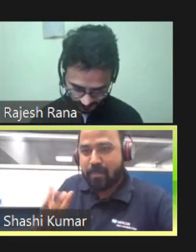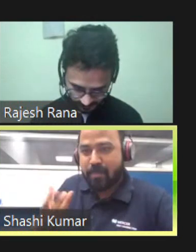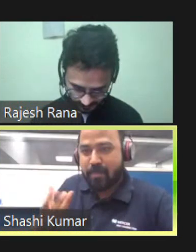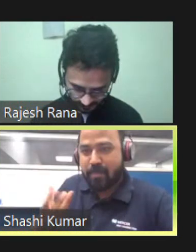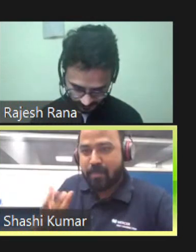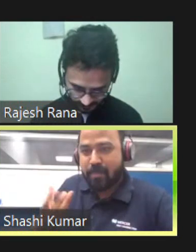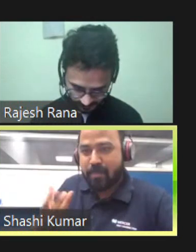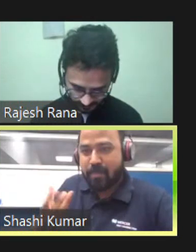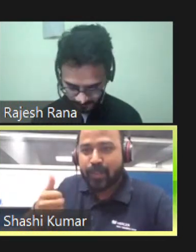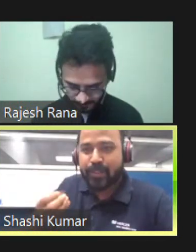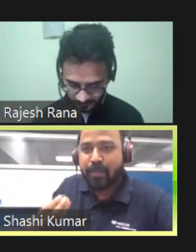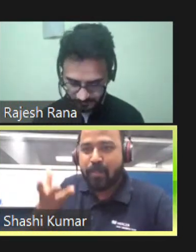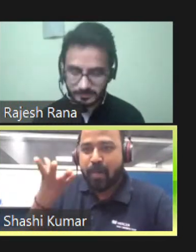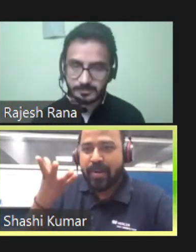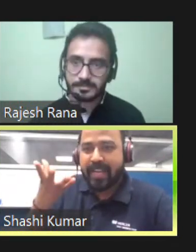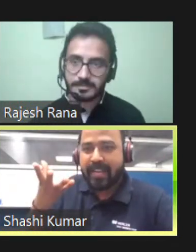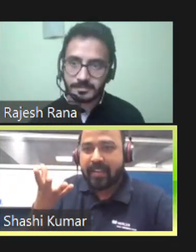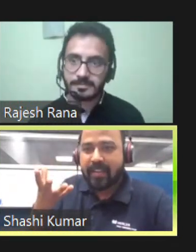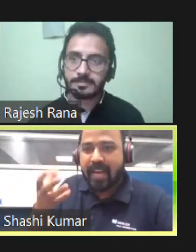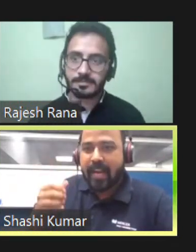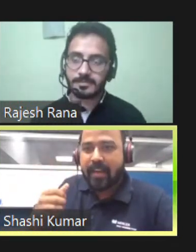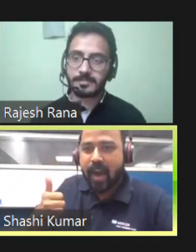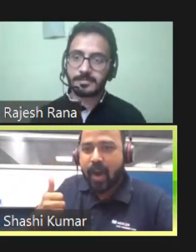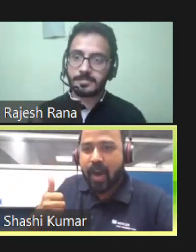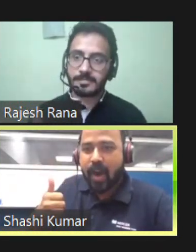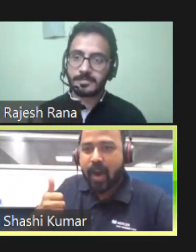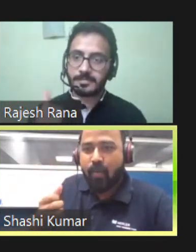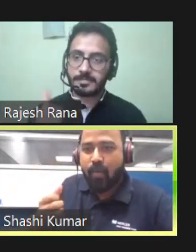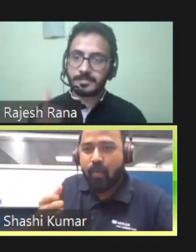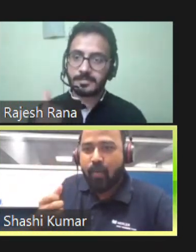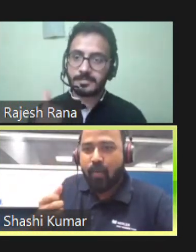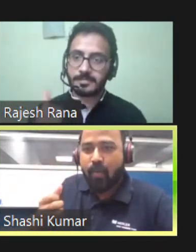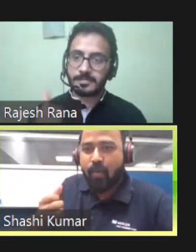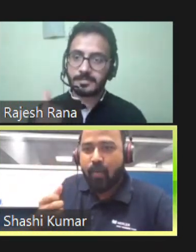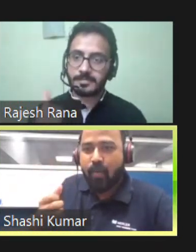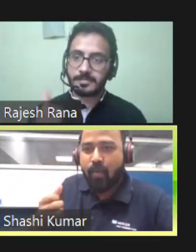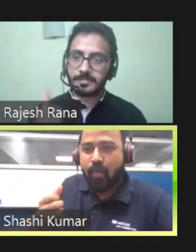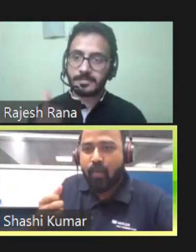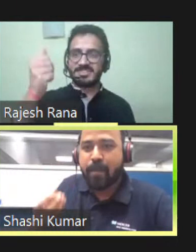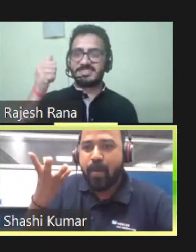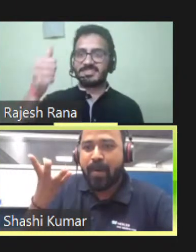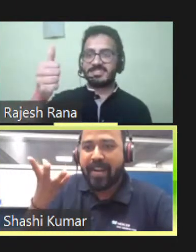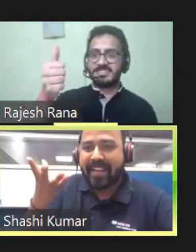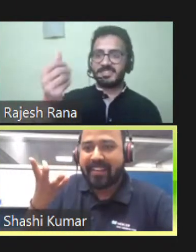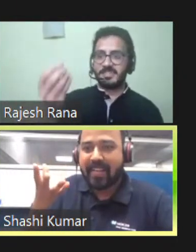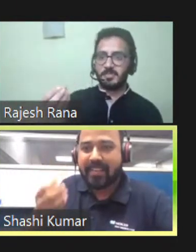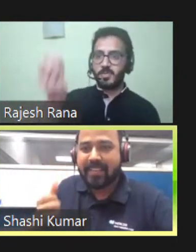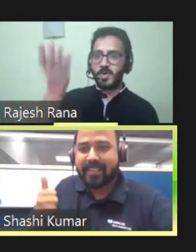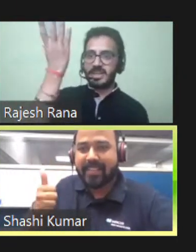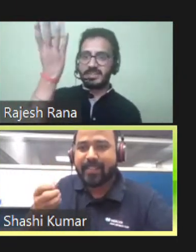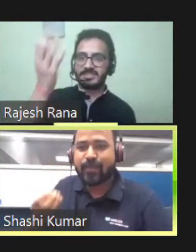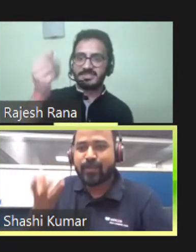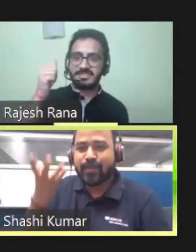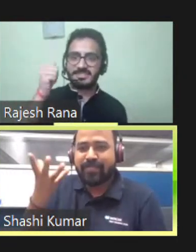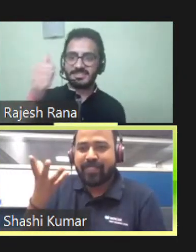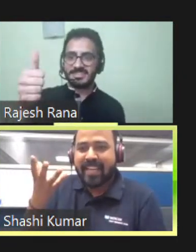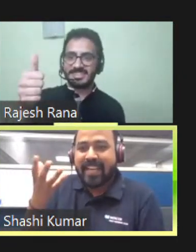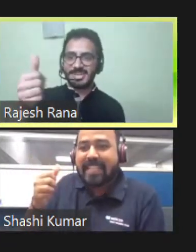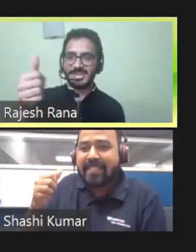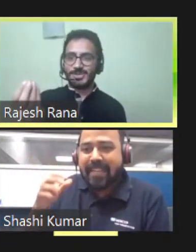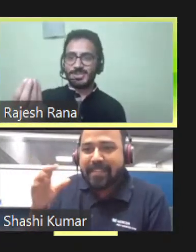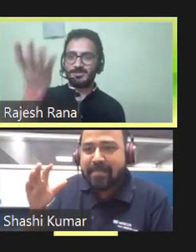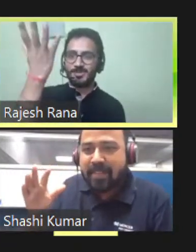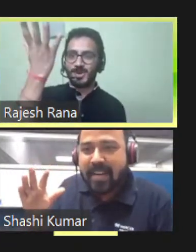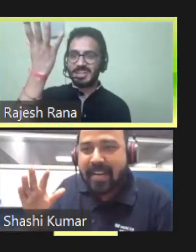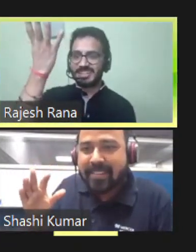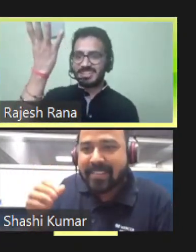right? Good morning. And why I'm doing this, right? Good morning. Rajesh, Morning. yes? This